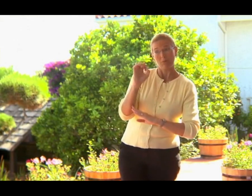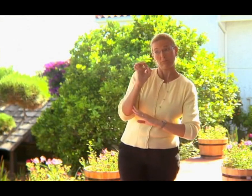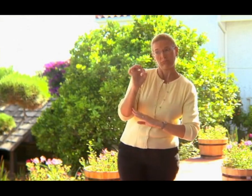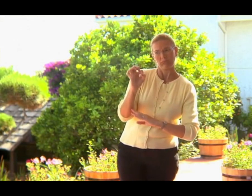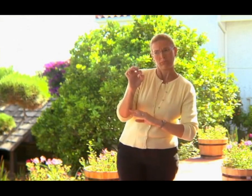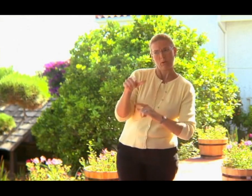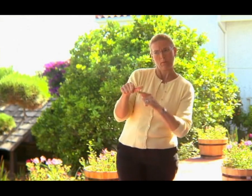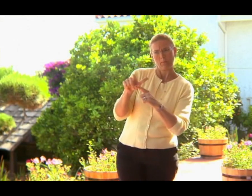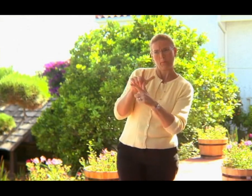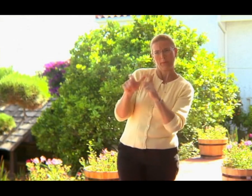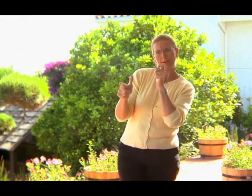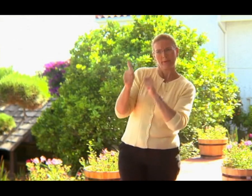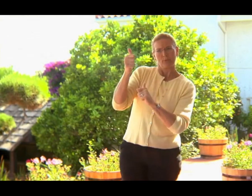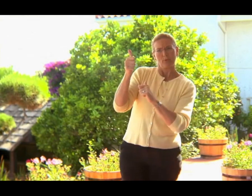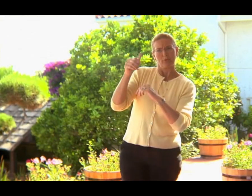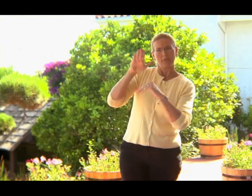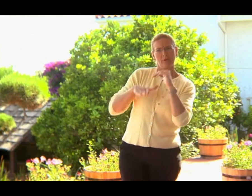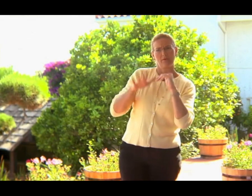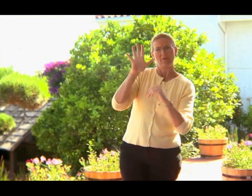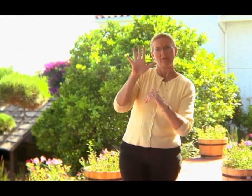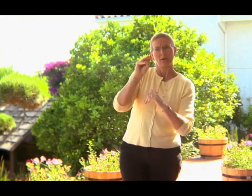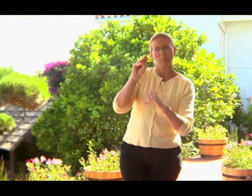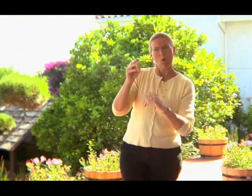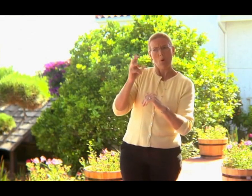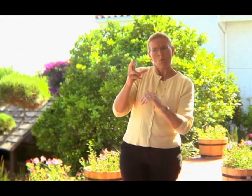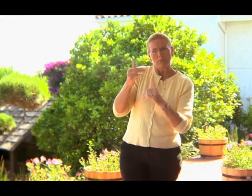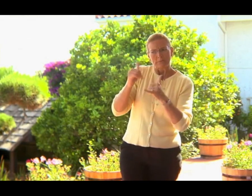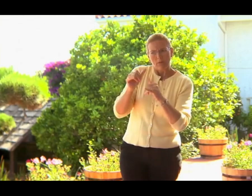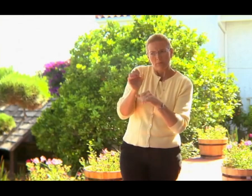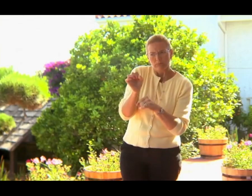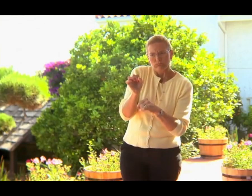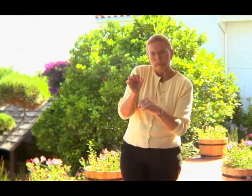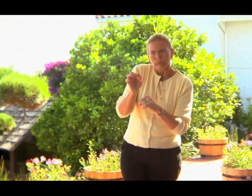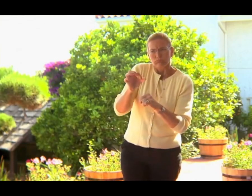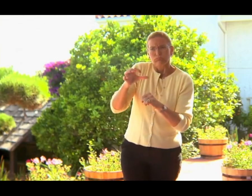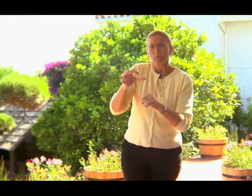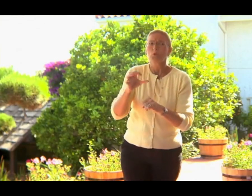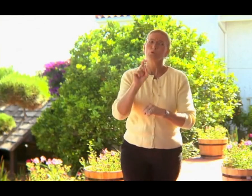a mole of any size starts to grow wider, you should have your doctor look at it.